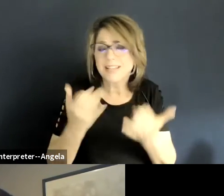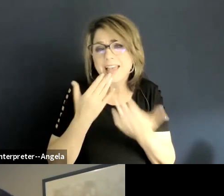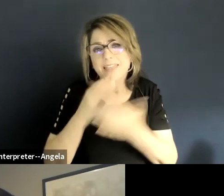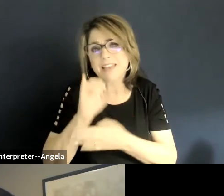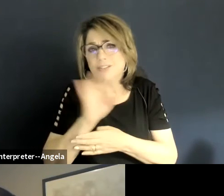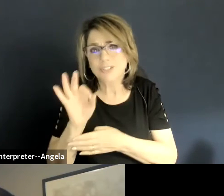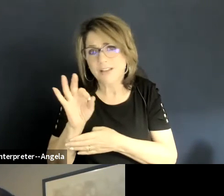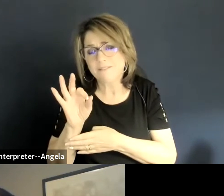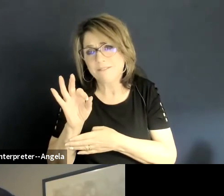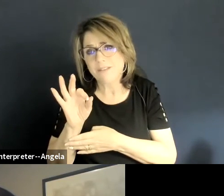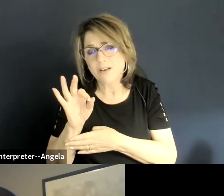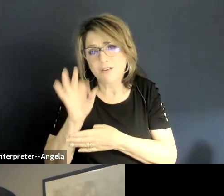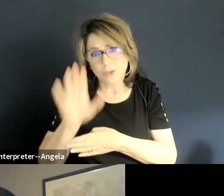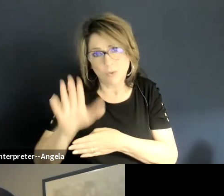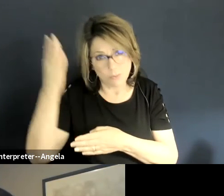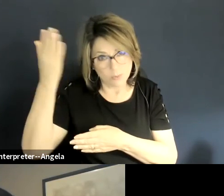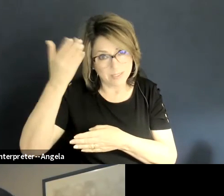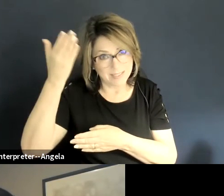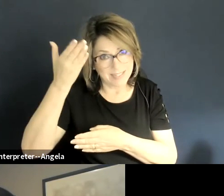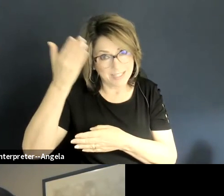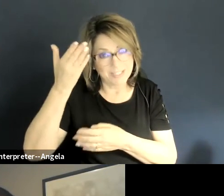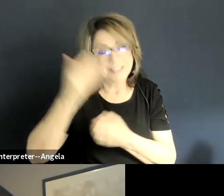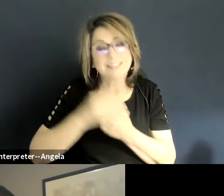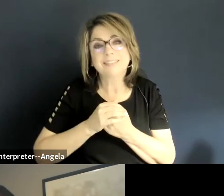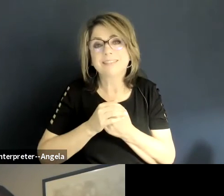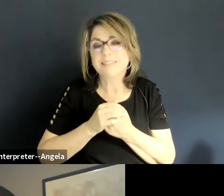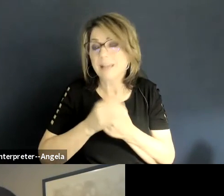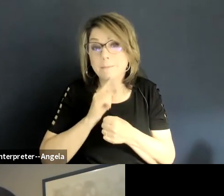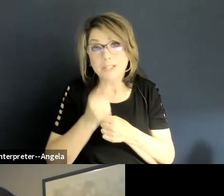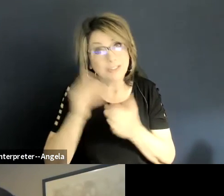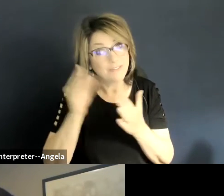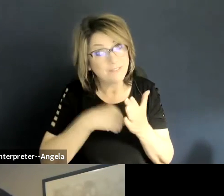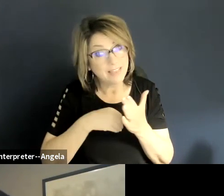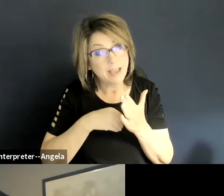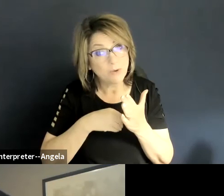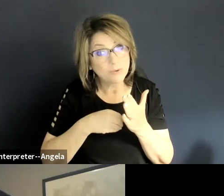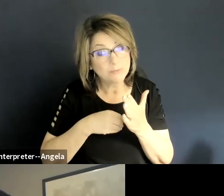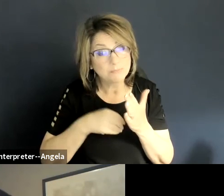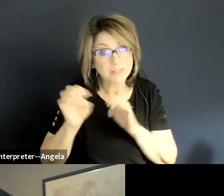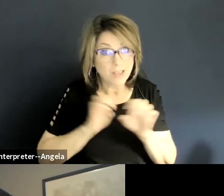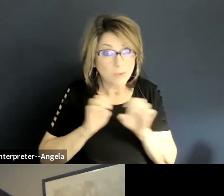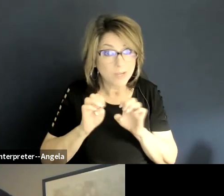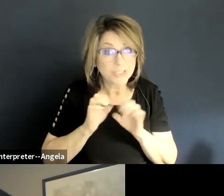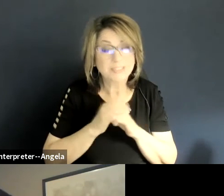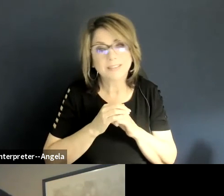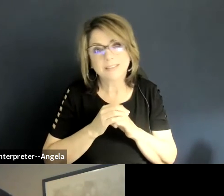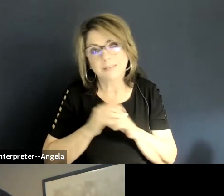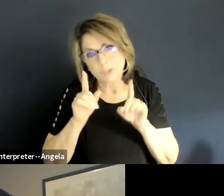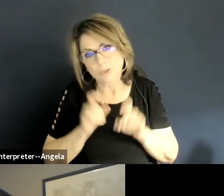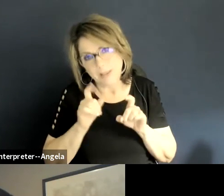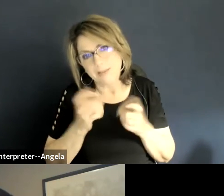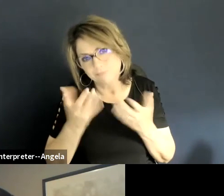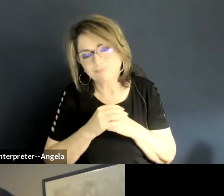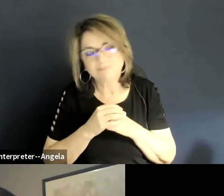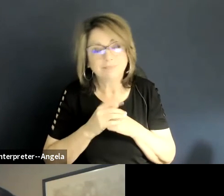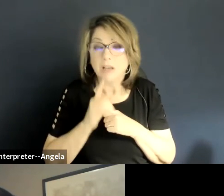for the presentation. And as always, make sure you fill out your review or your survey of this. And